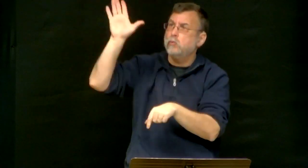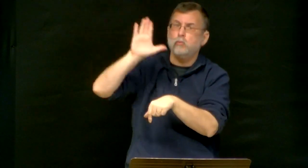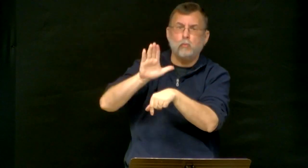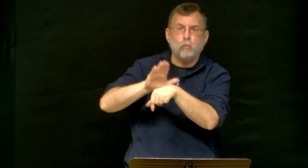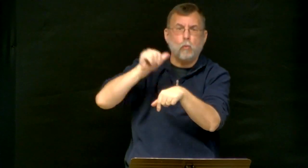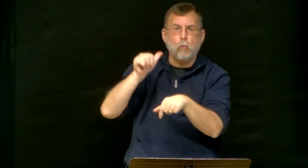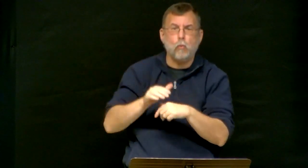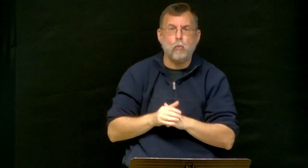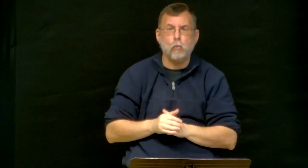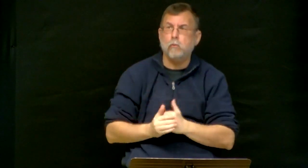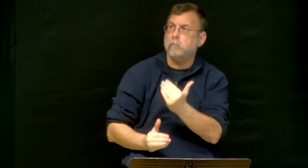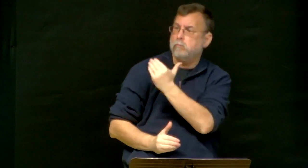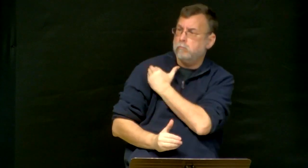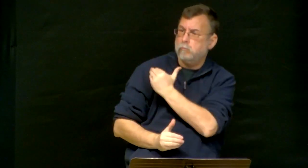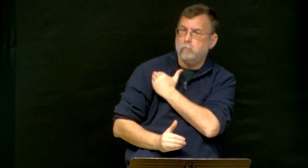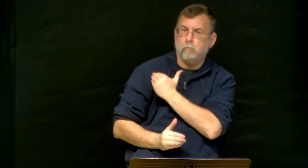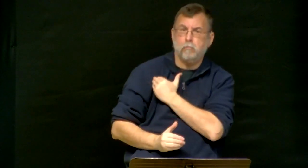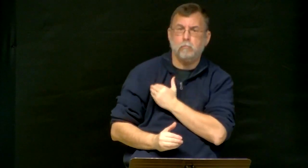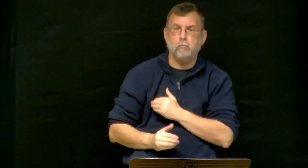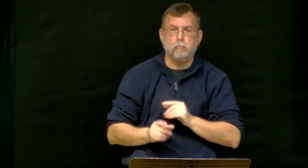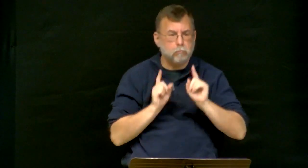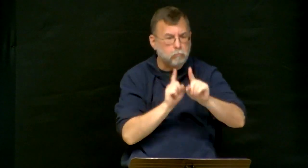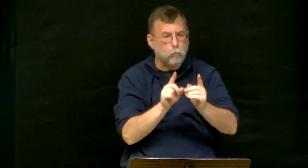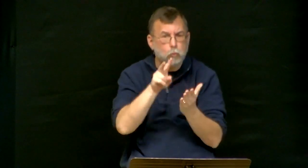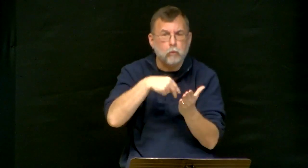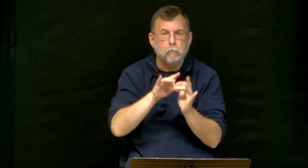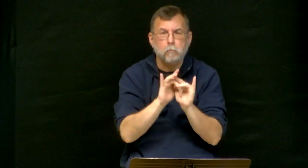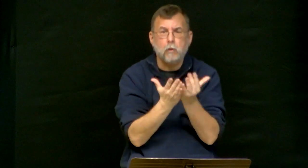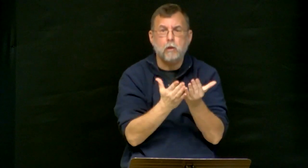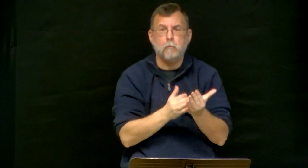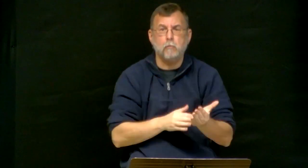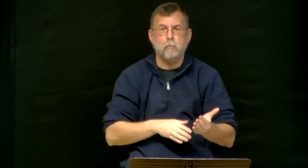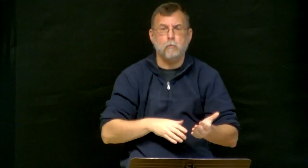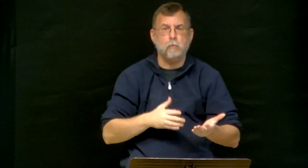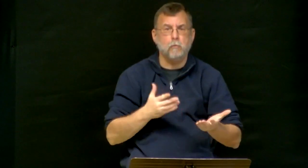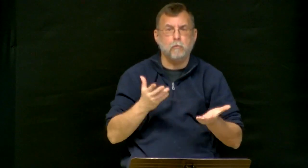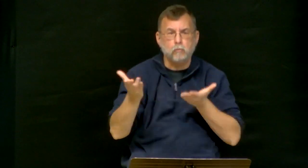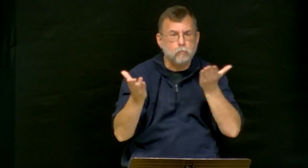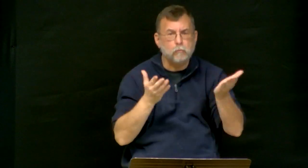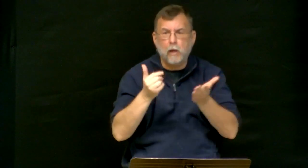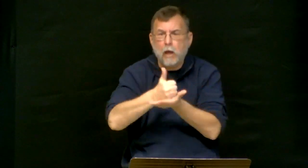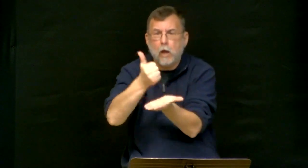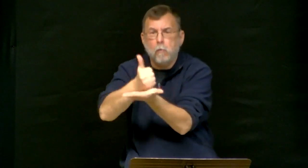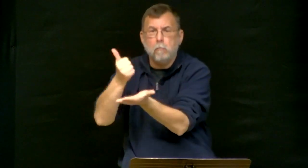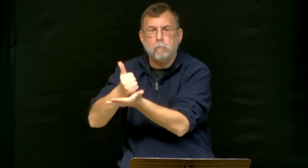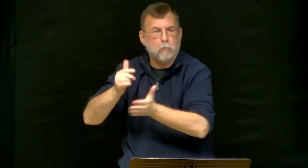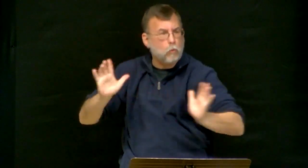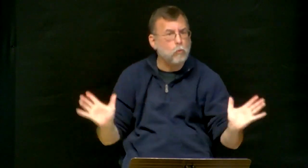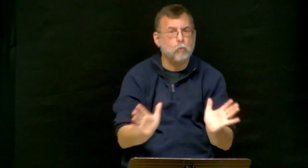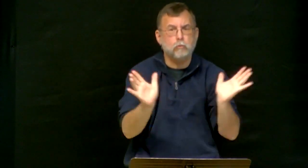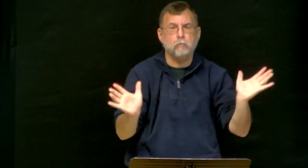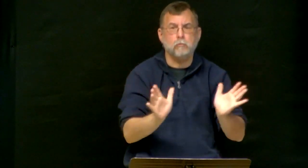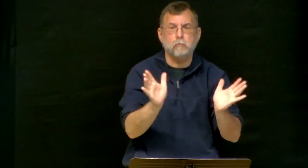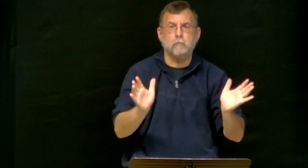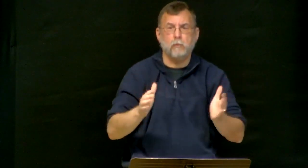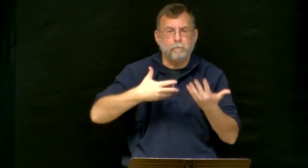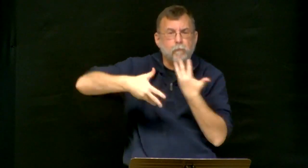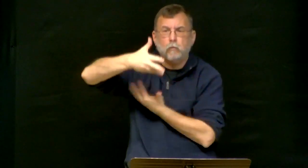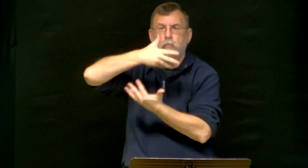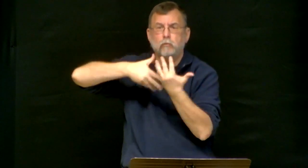We continue to serve. The disciples continue to serve. And we continue to serve God. We help each other. We encourage